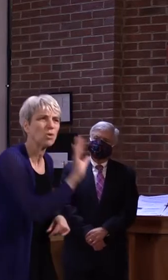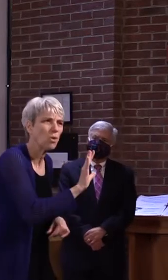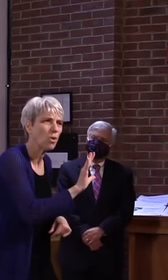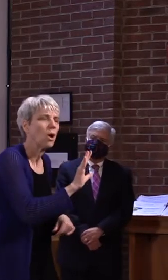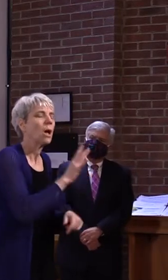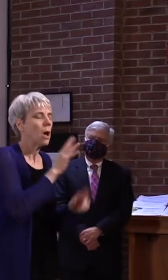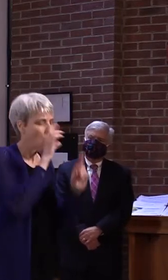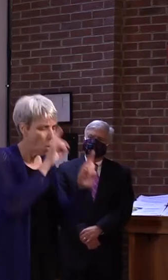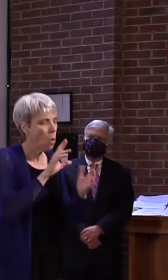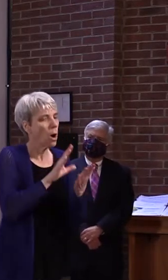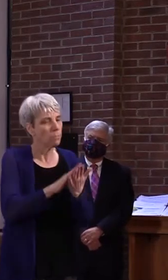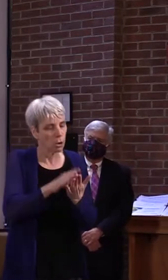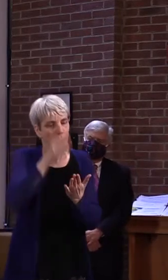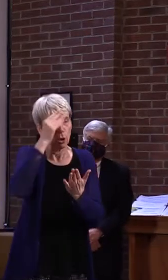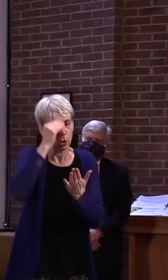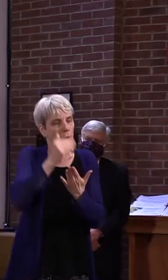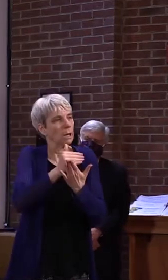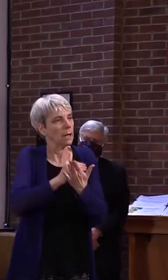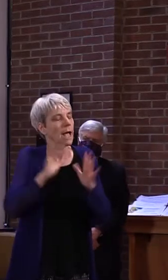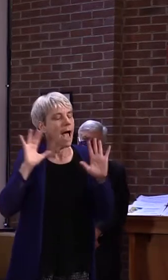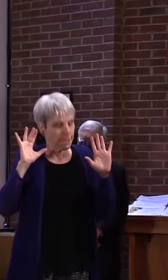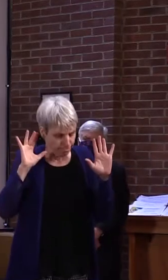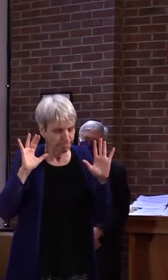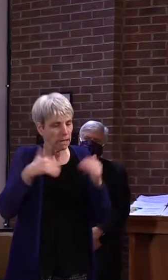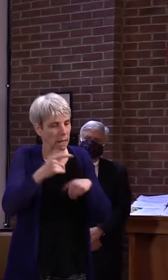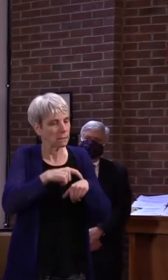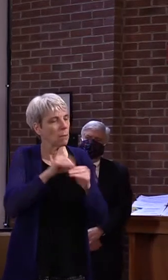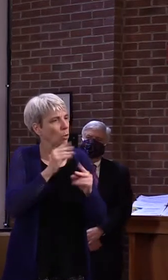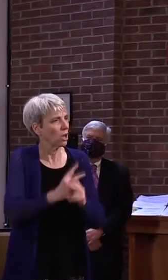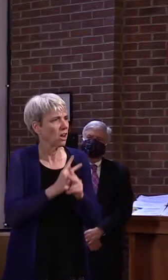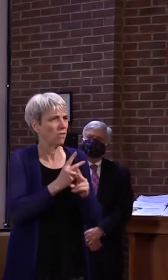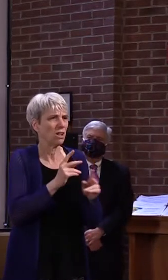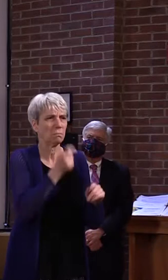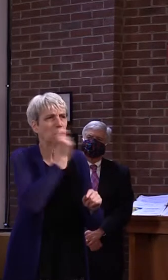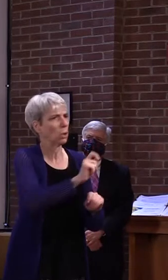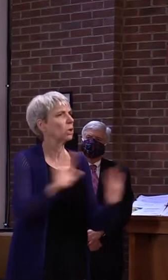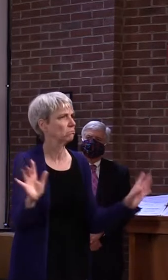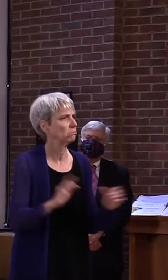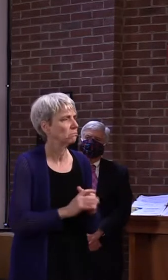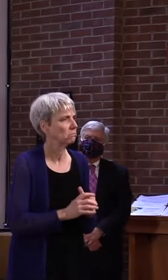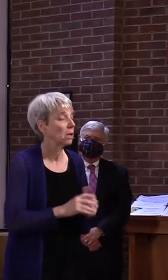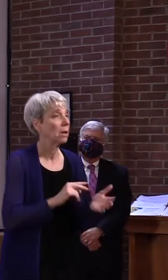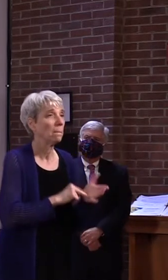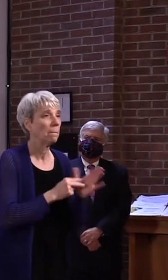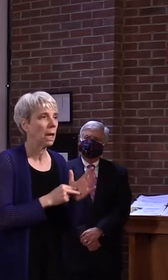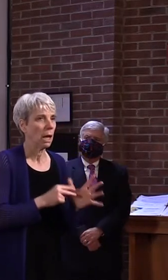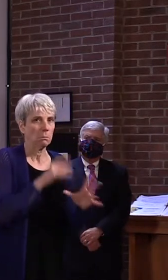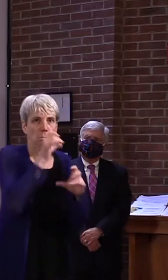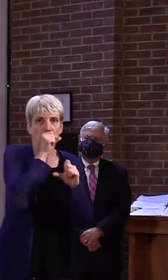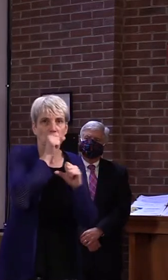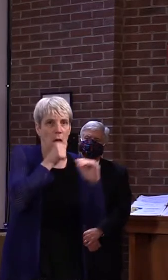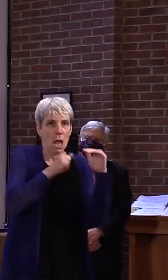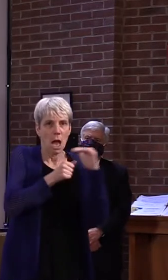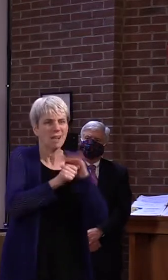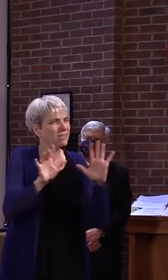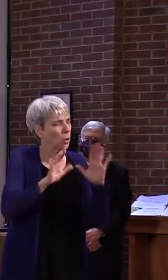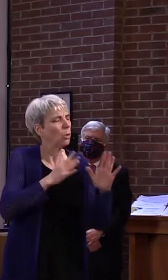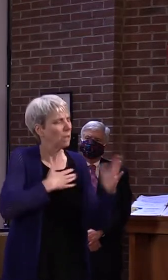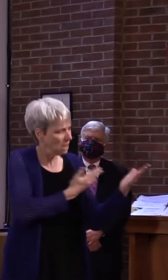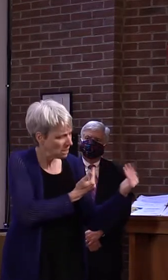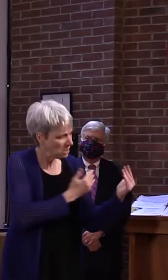different choices the next time around. And don't let that keep you from working with us to contain the spread of the